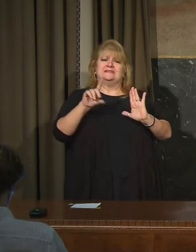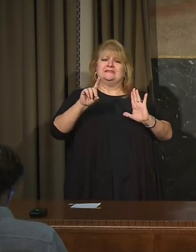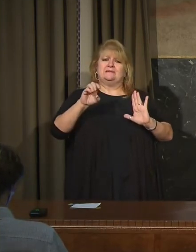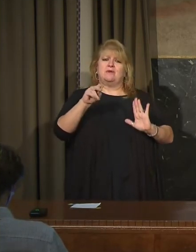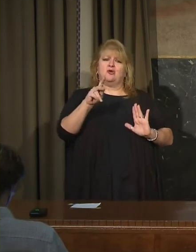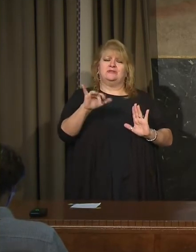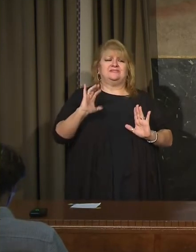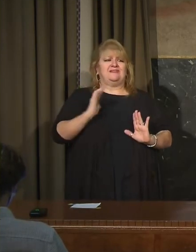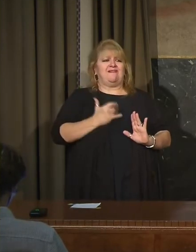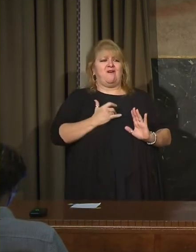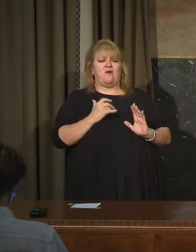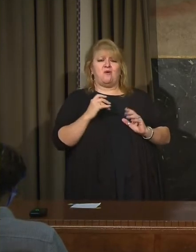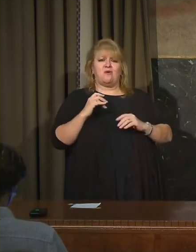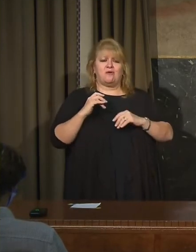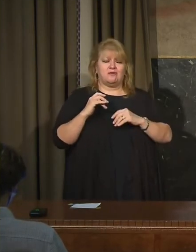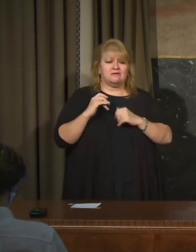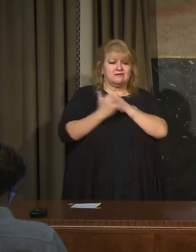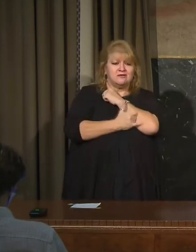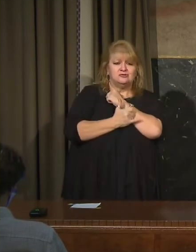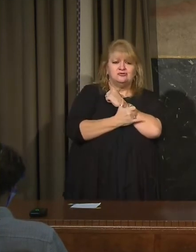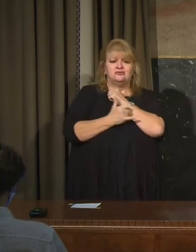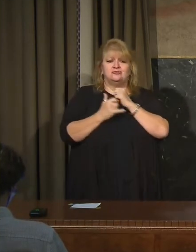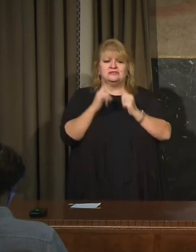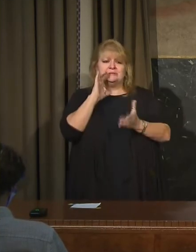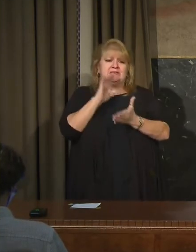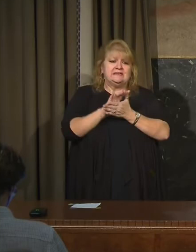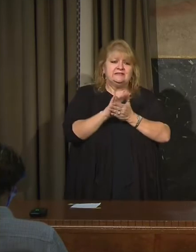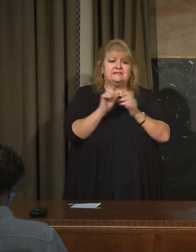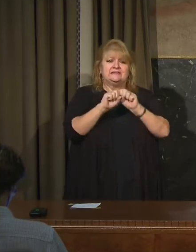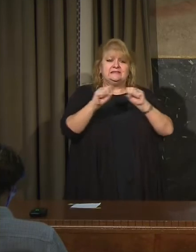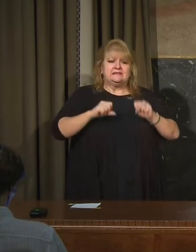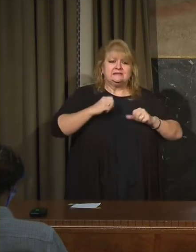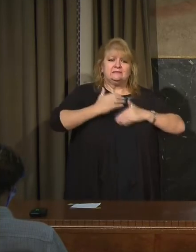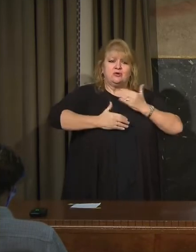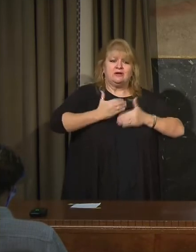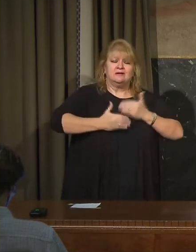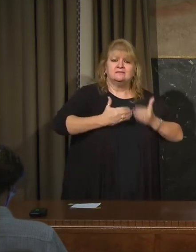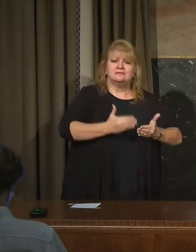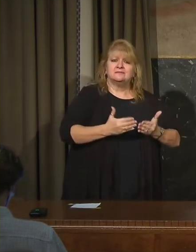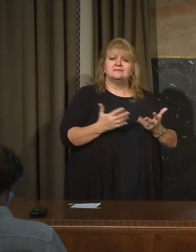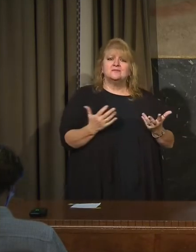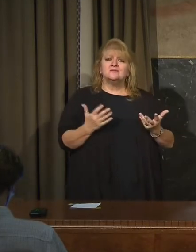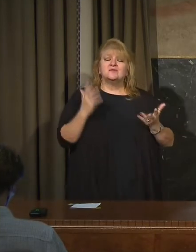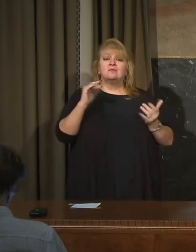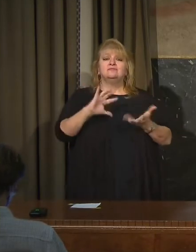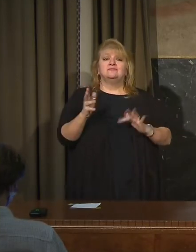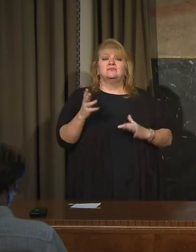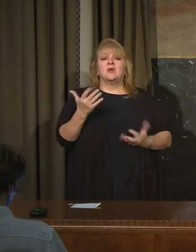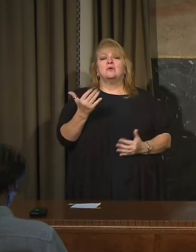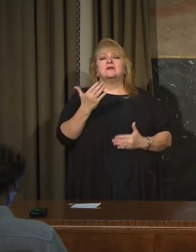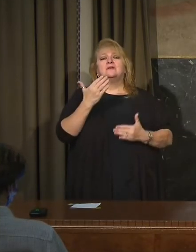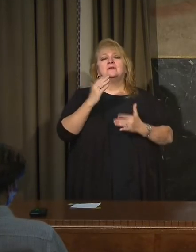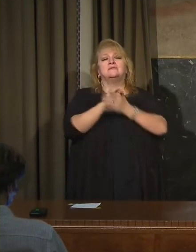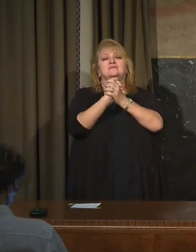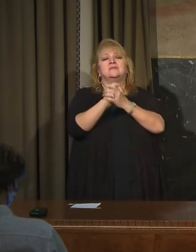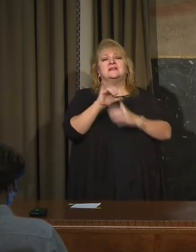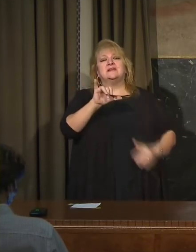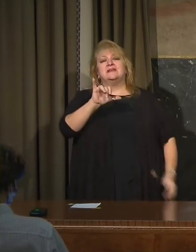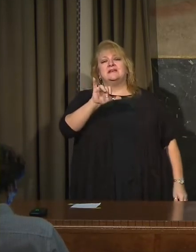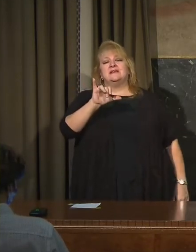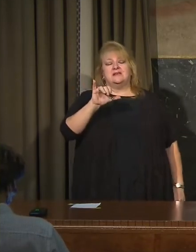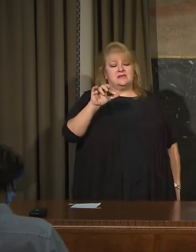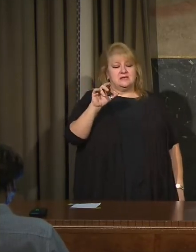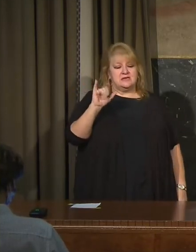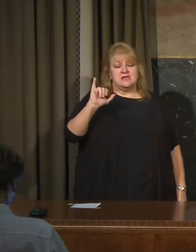here in this country. I do want to start by congratulating Devonta Smith, an Ameet